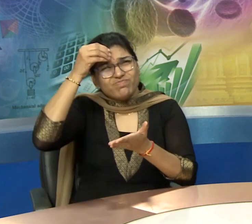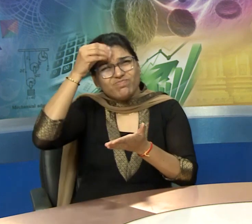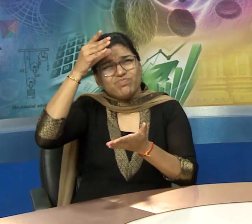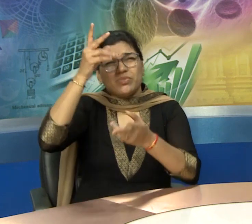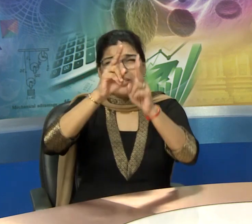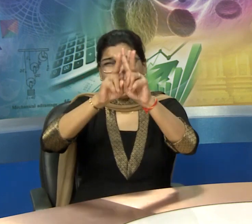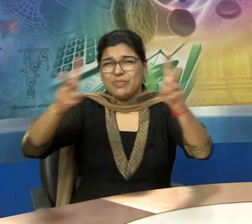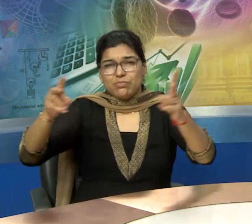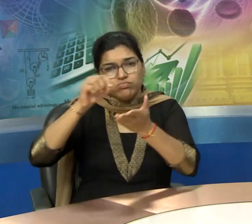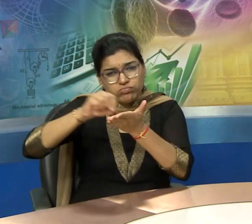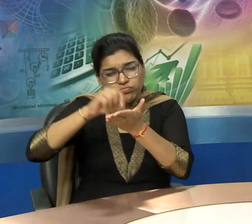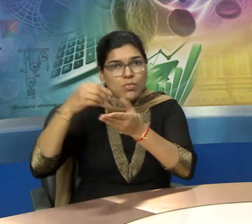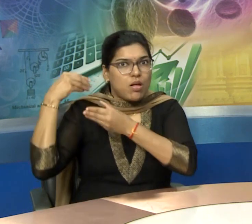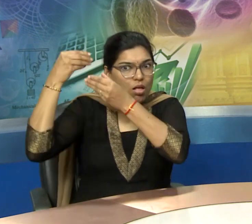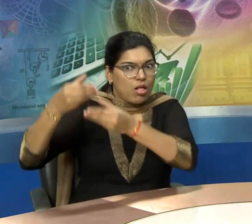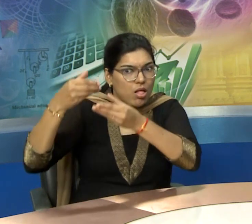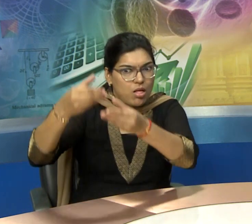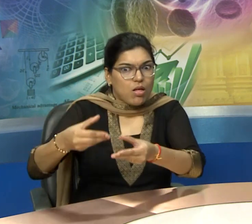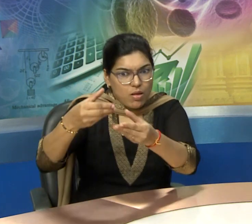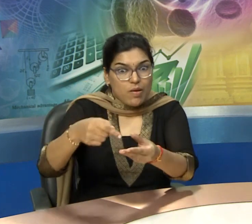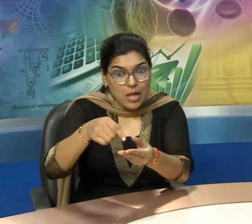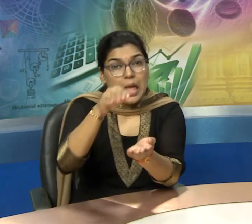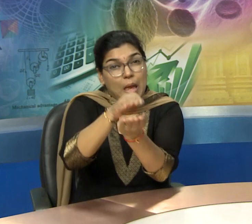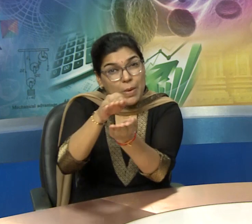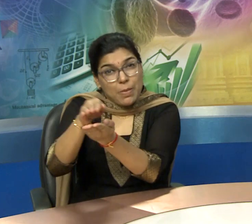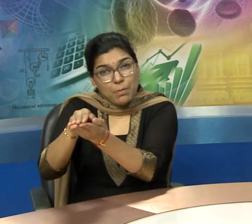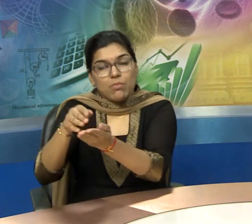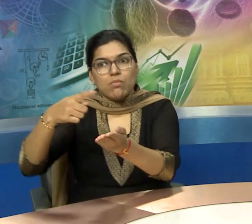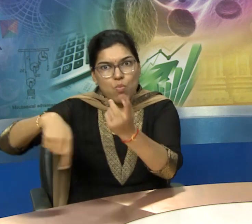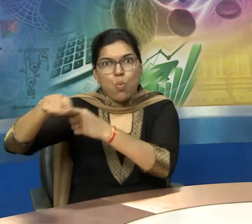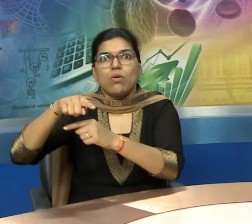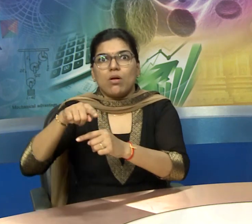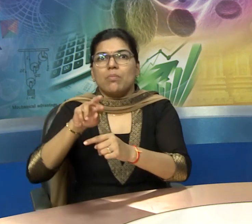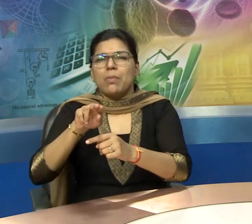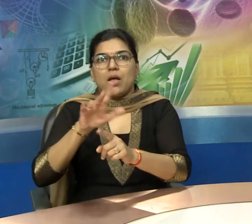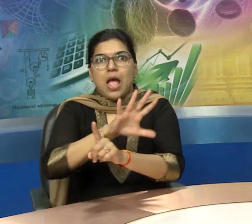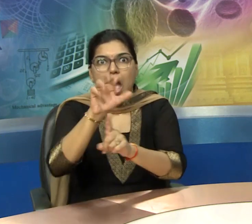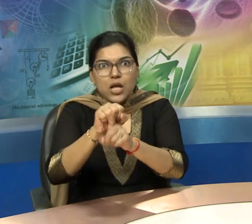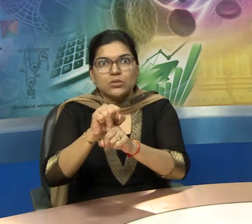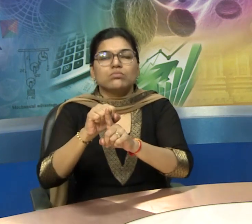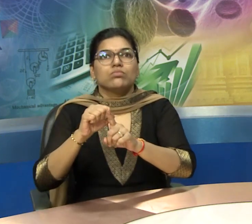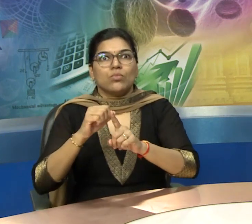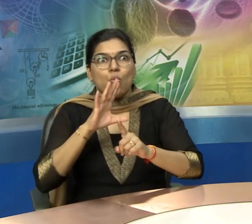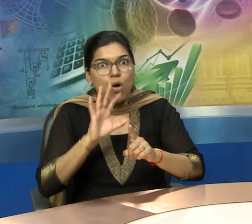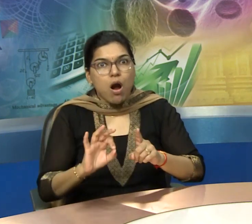library preserve the literary and cultural heritage of humanity